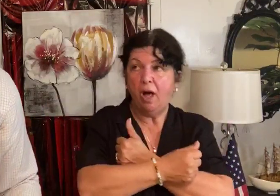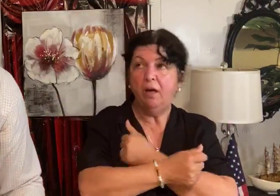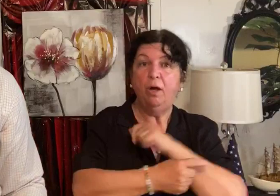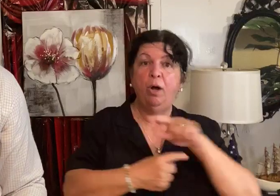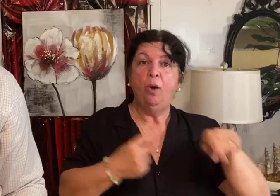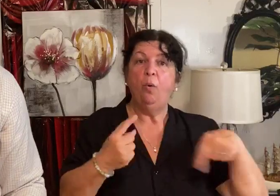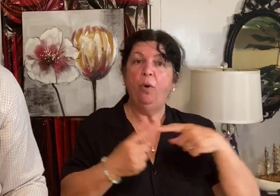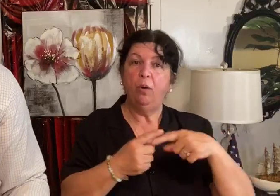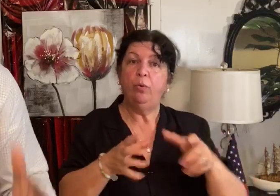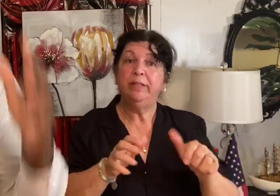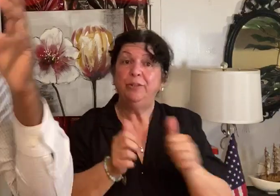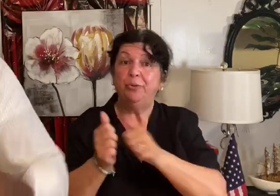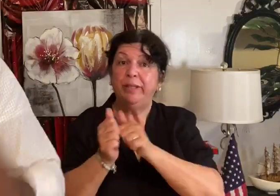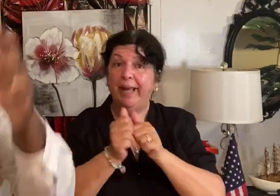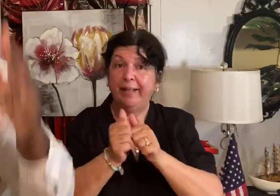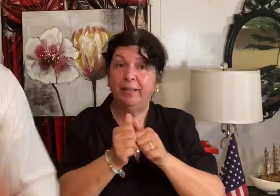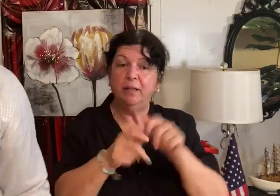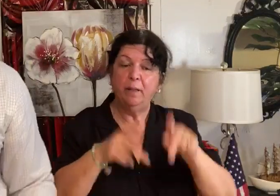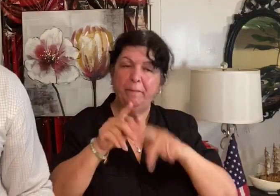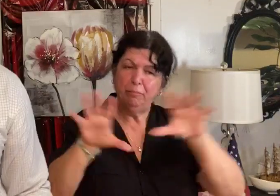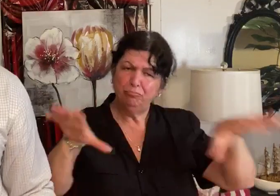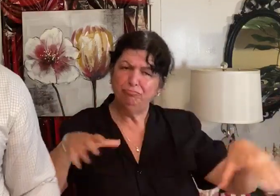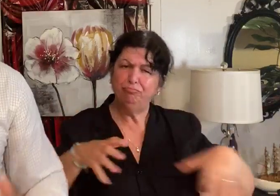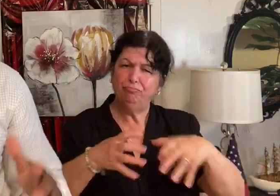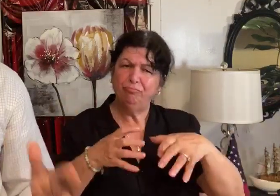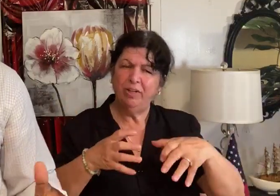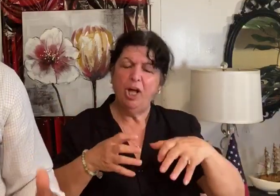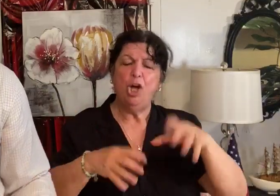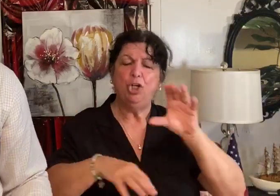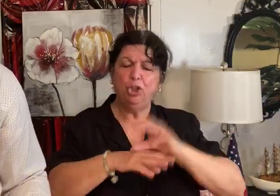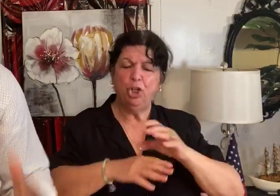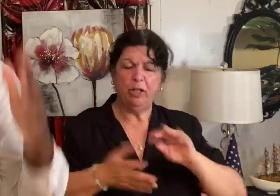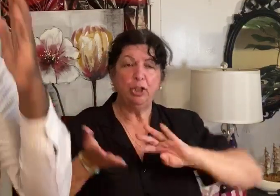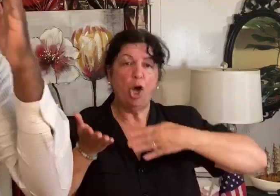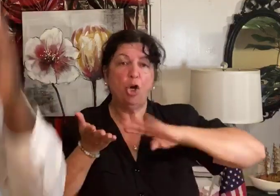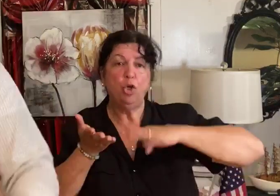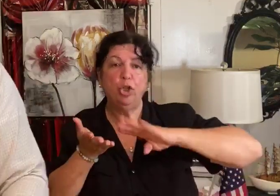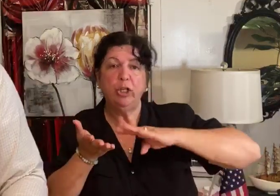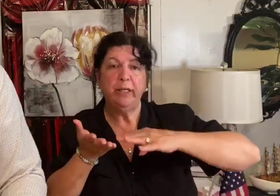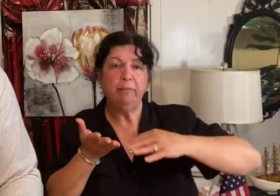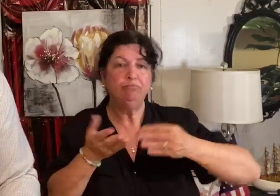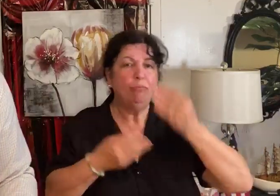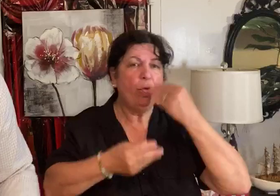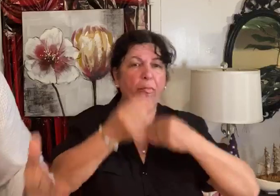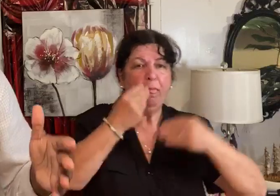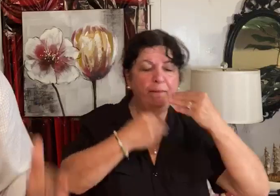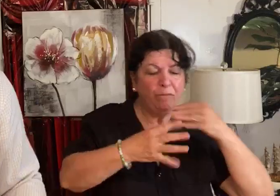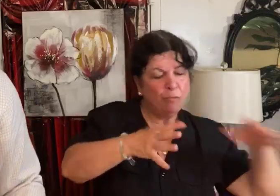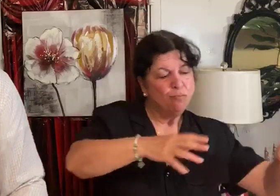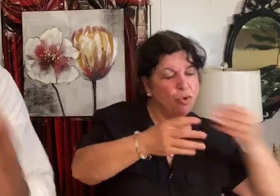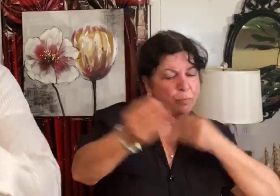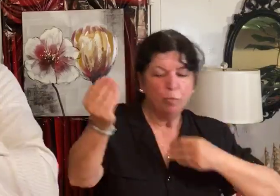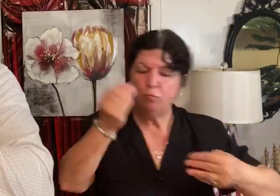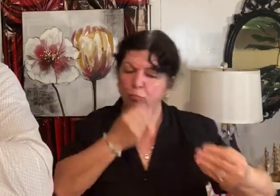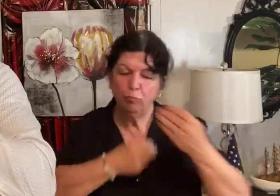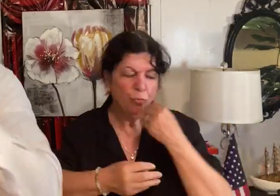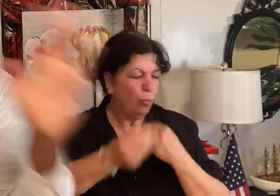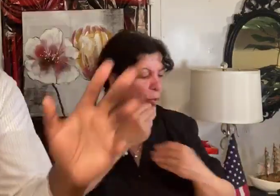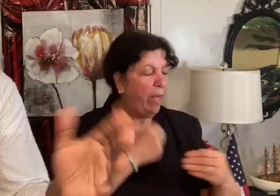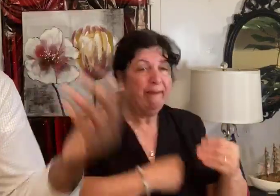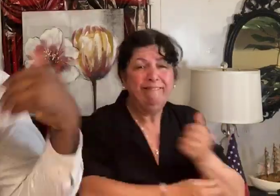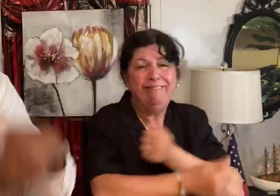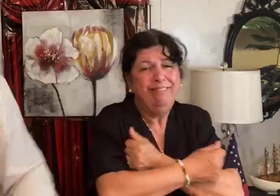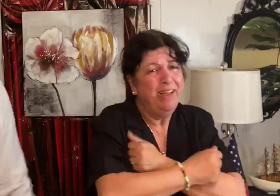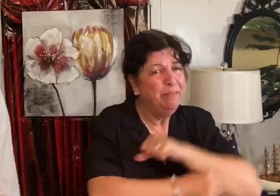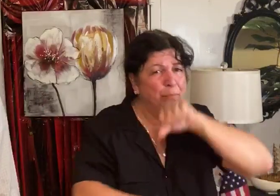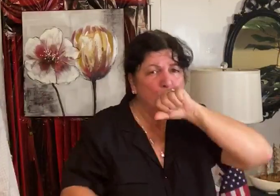gets together and the people of our church start cooking and we have food together. I